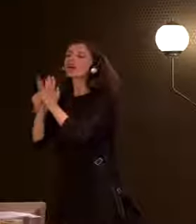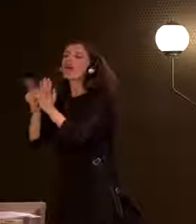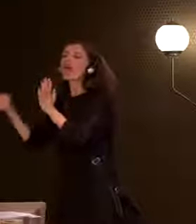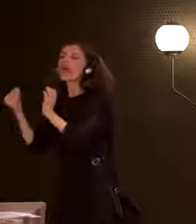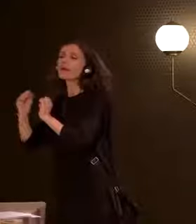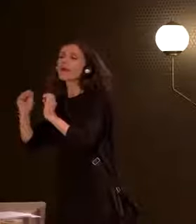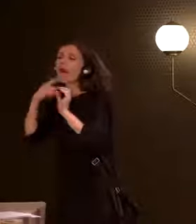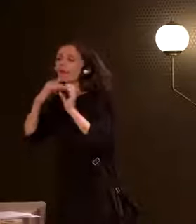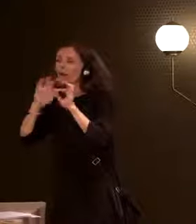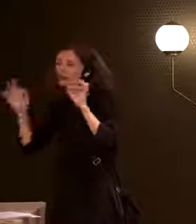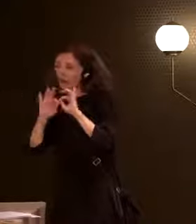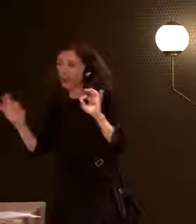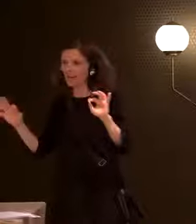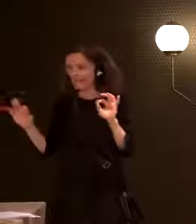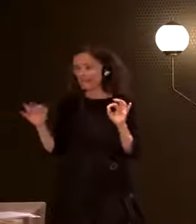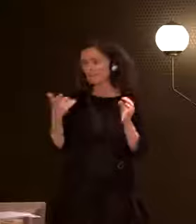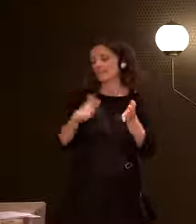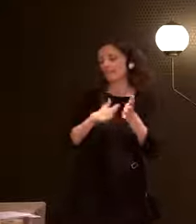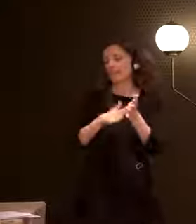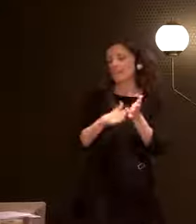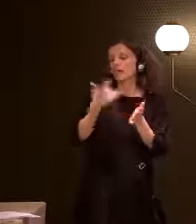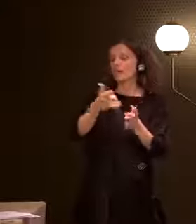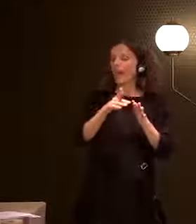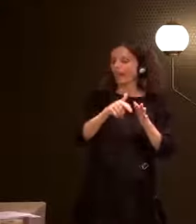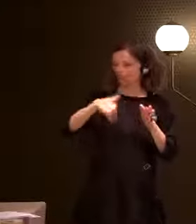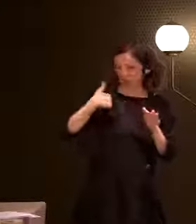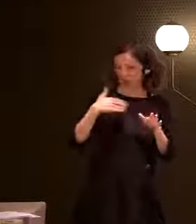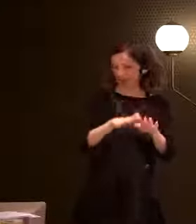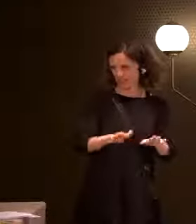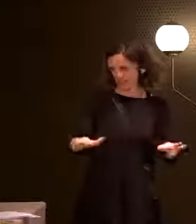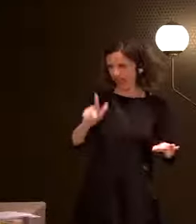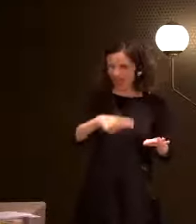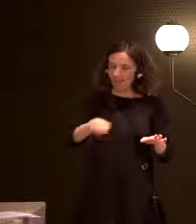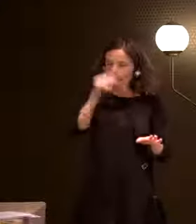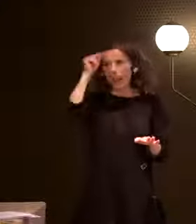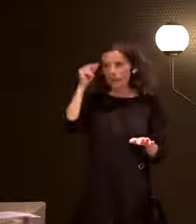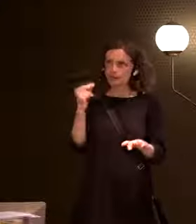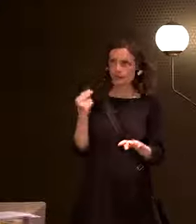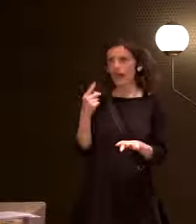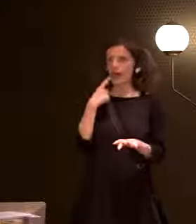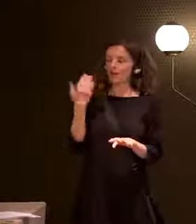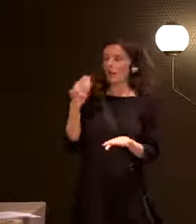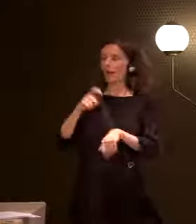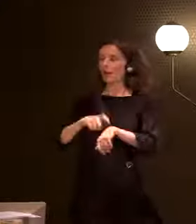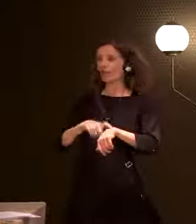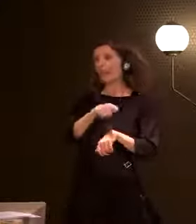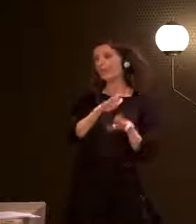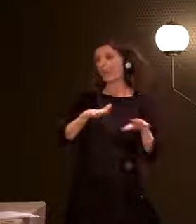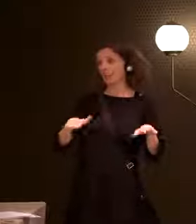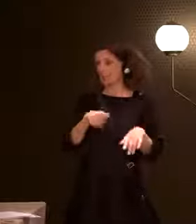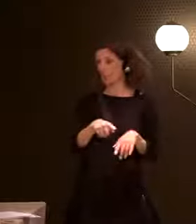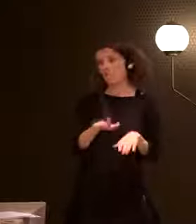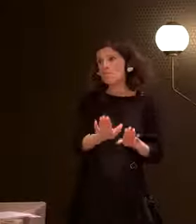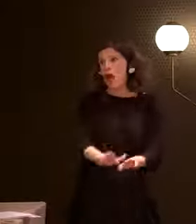tell the time, whether it's an analog clock or a digital clock, that's up to you. And obviously, again, students are practicing